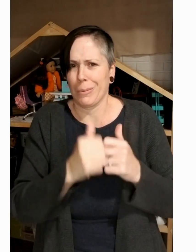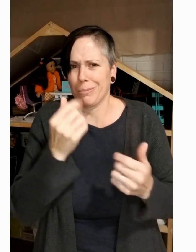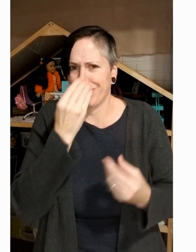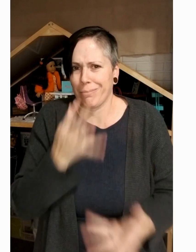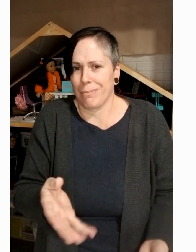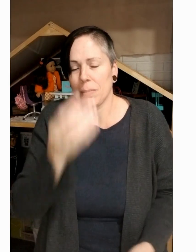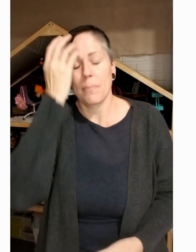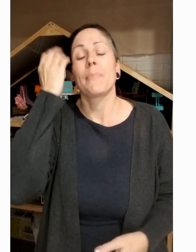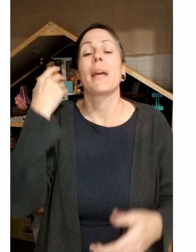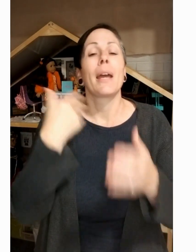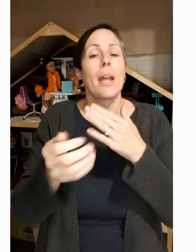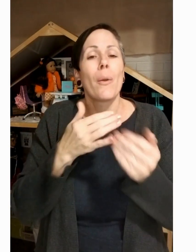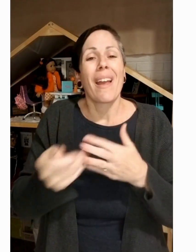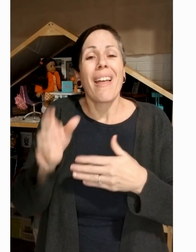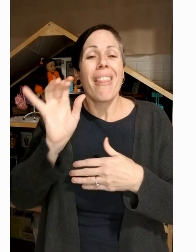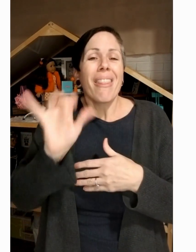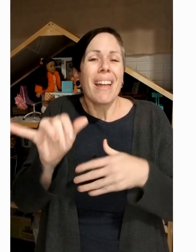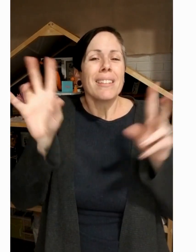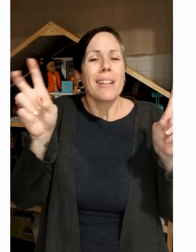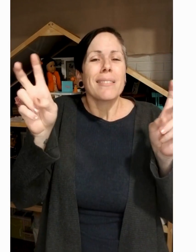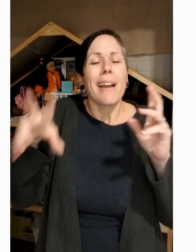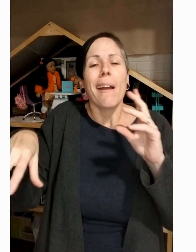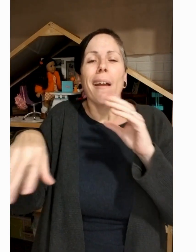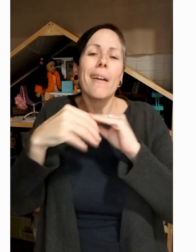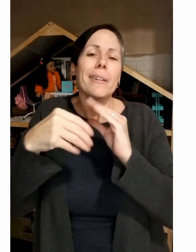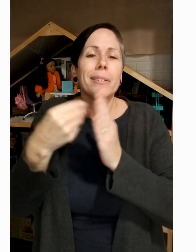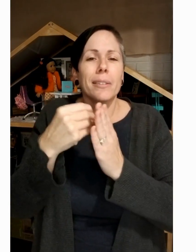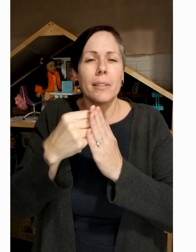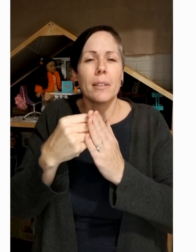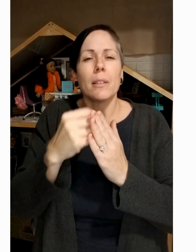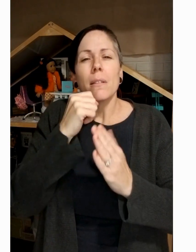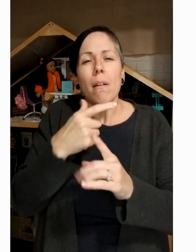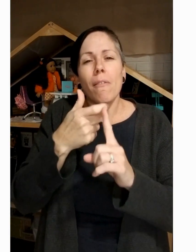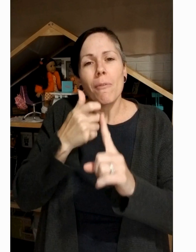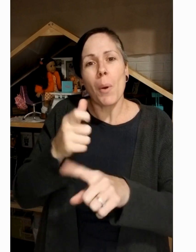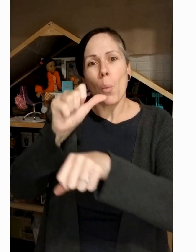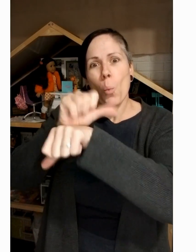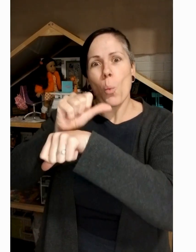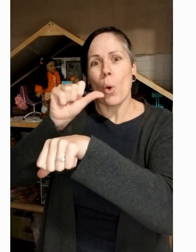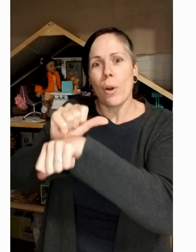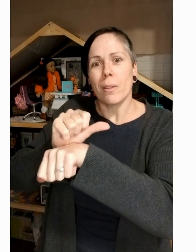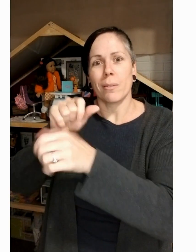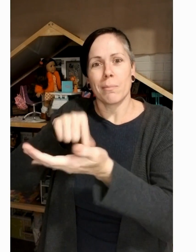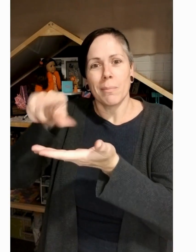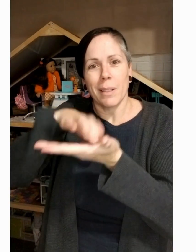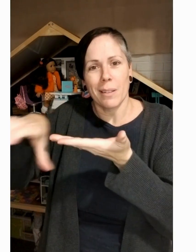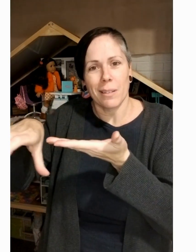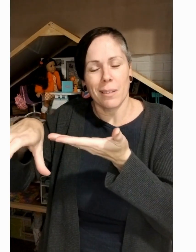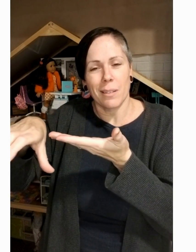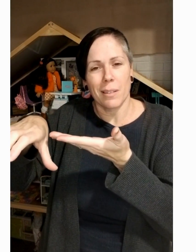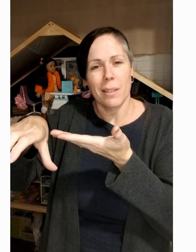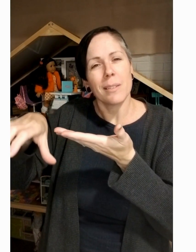my work paycheck. So I don't count that as part of my out of pocket. So that goes that's money going